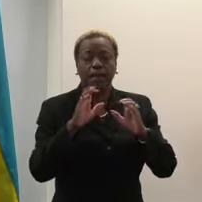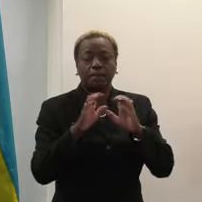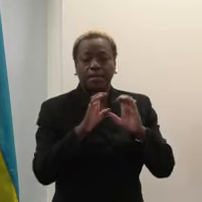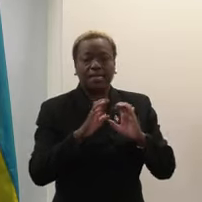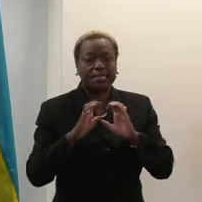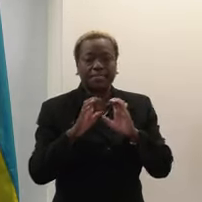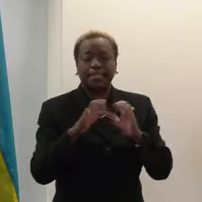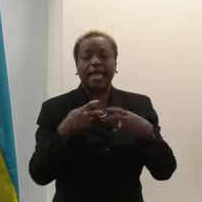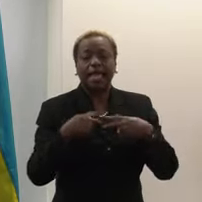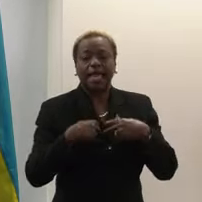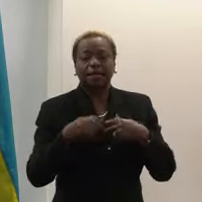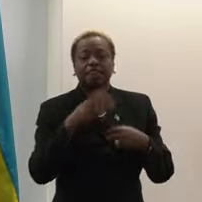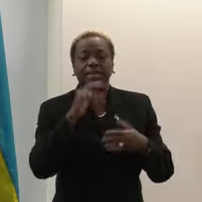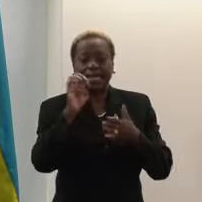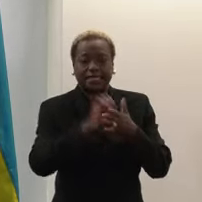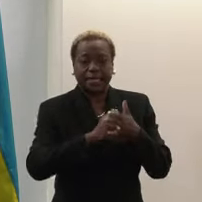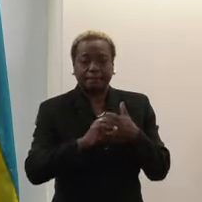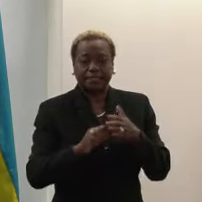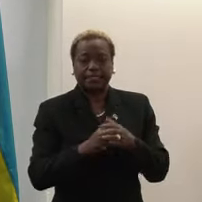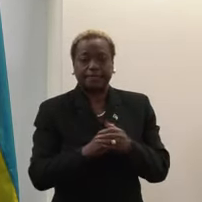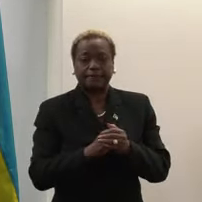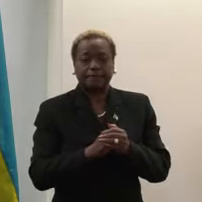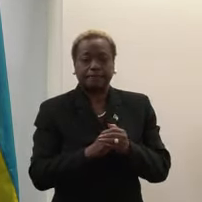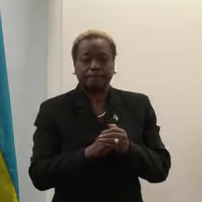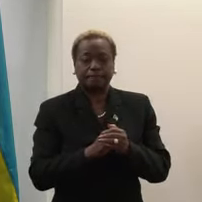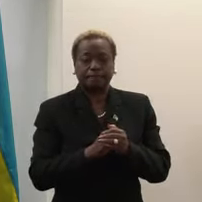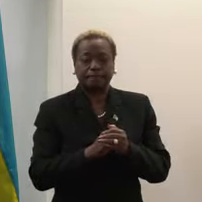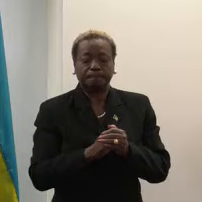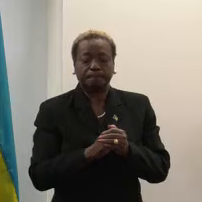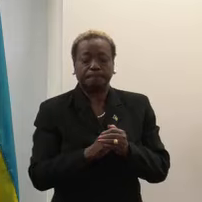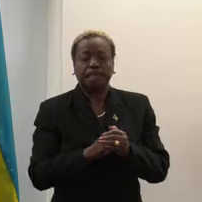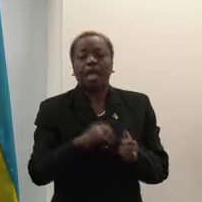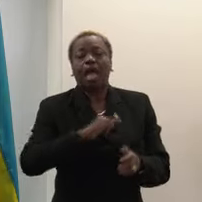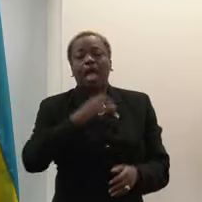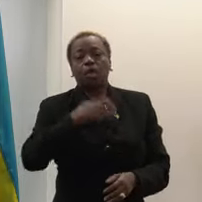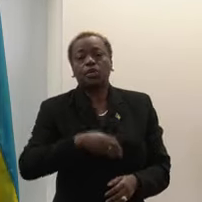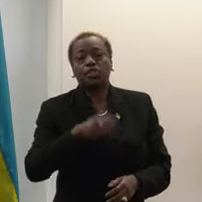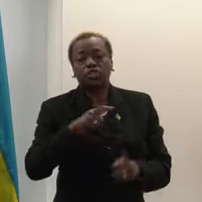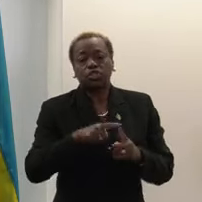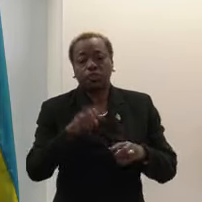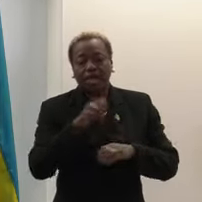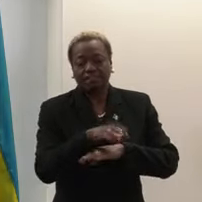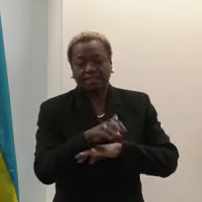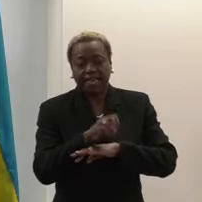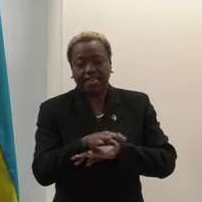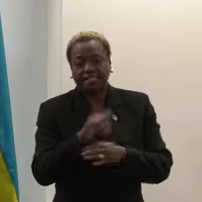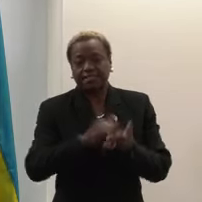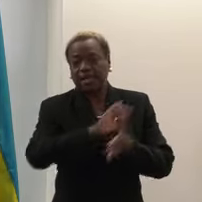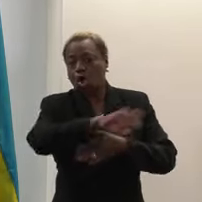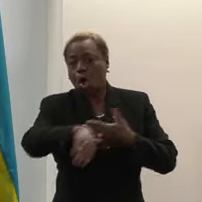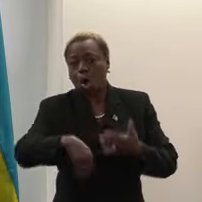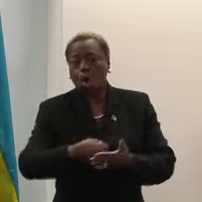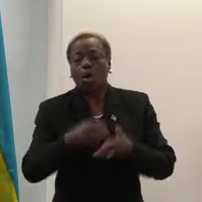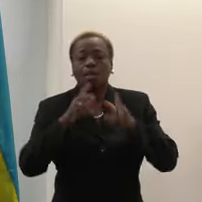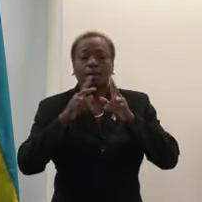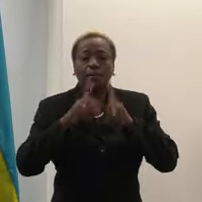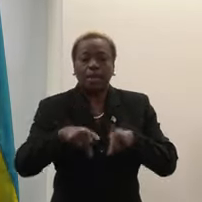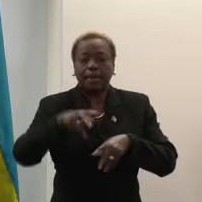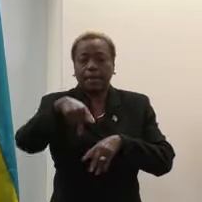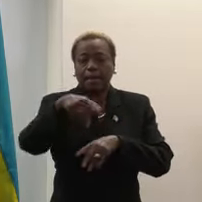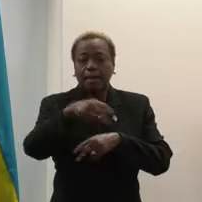also been exempted. I wish to advise that all public